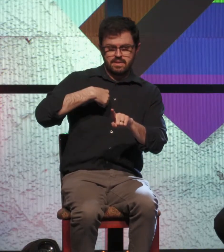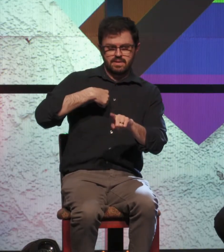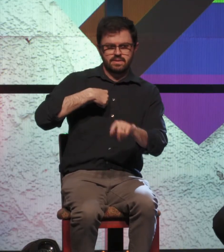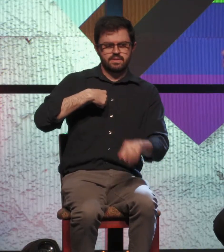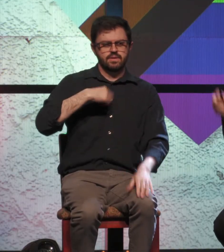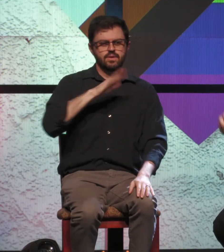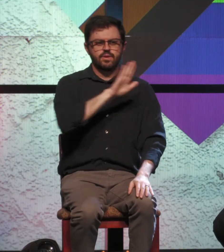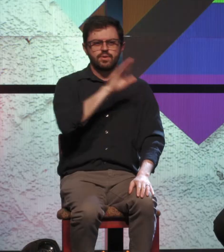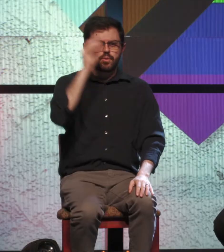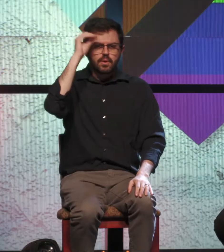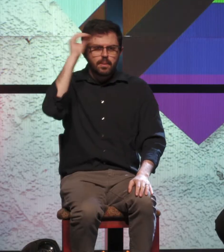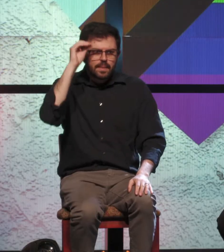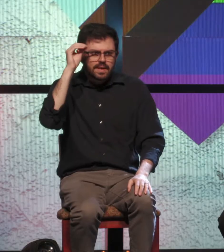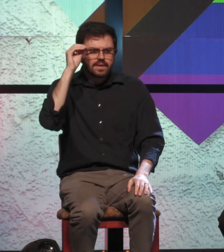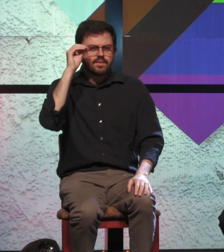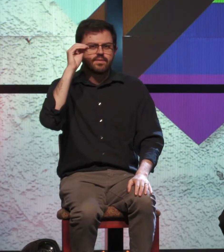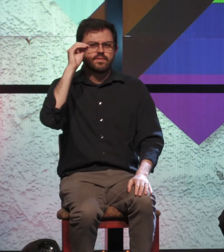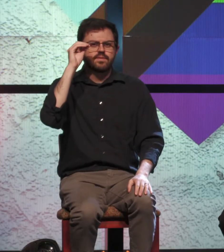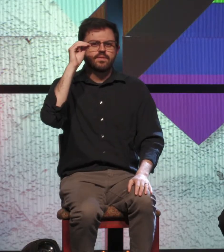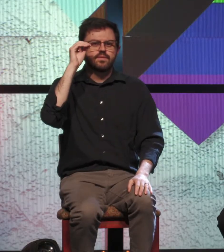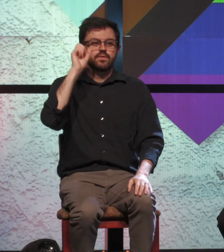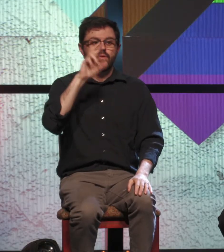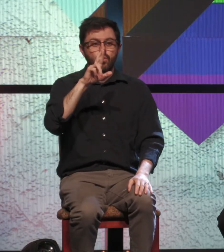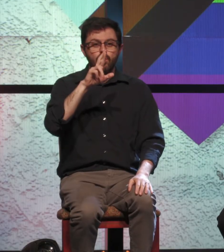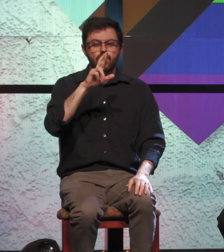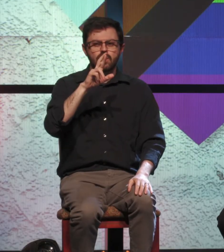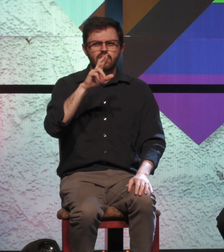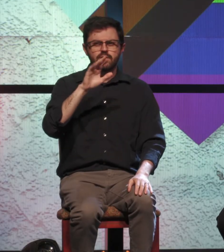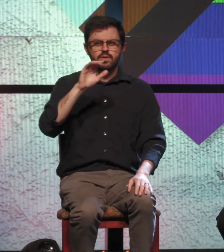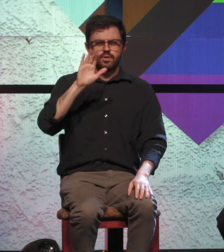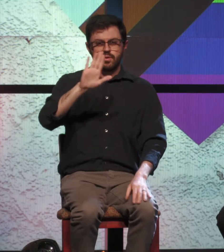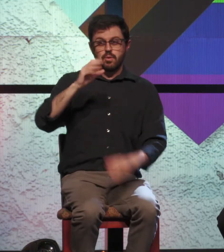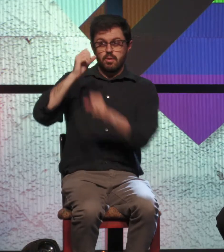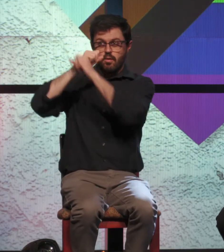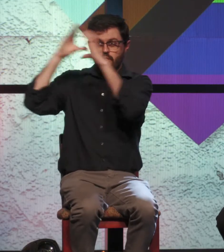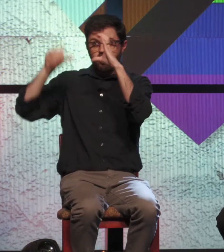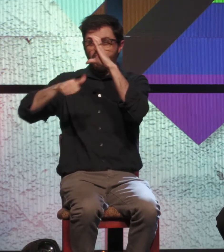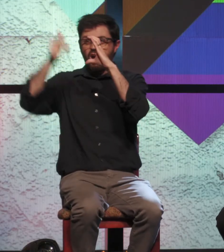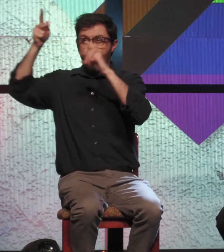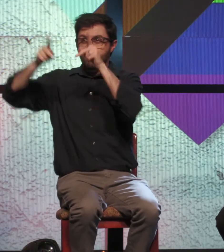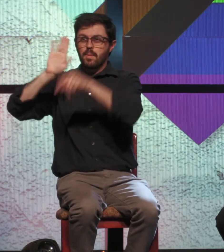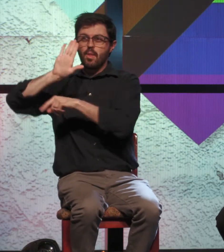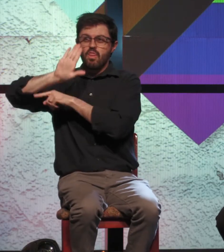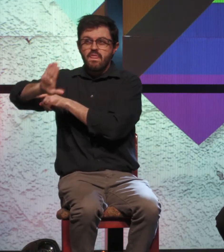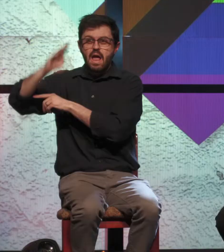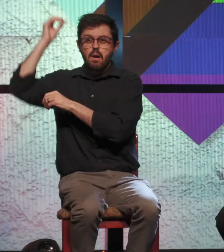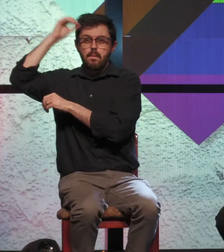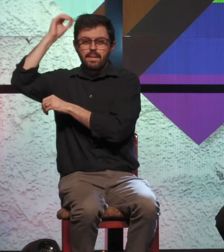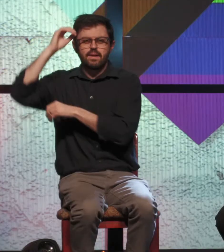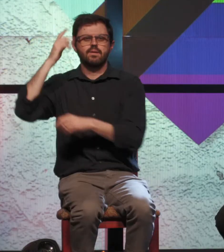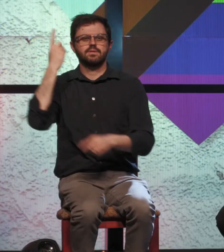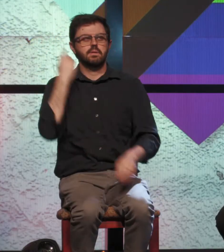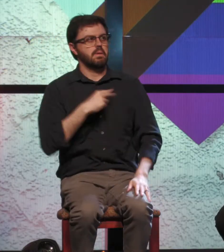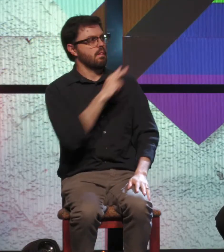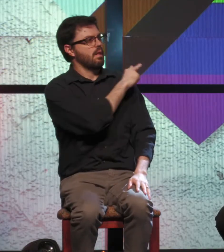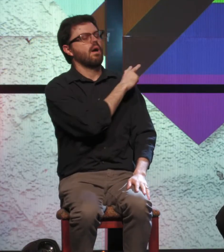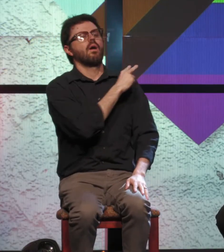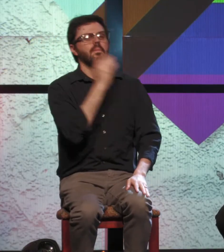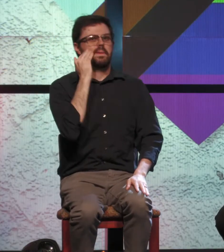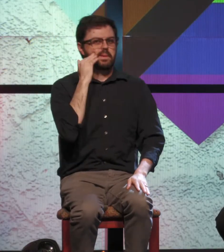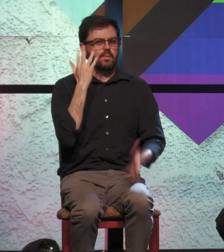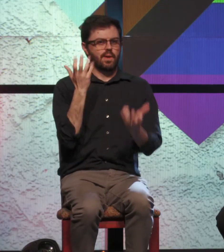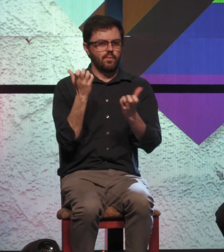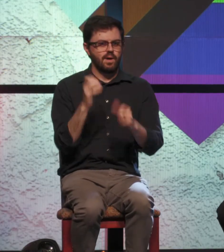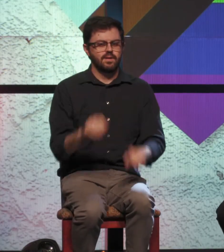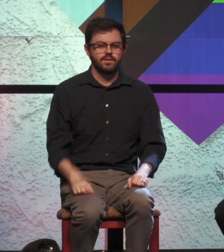what you think people think. Somebody just texted me. Thank you. You know the question before somebody looked at the back screen. Let's see. You